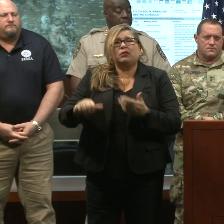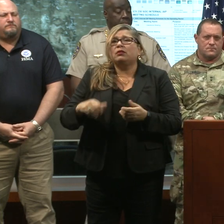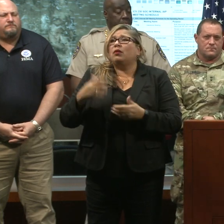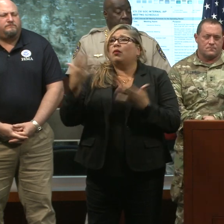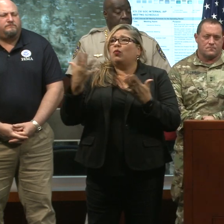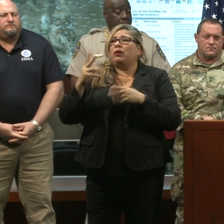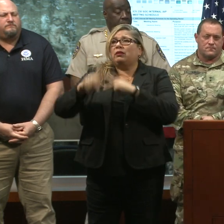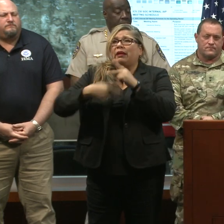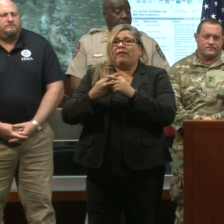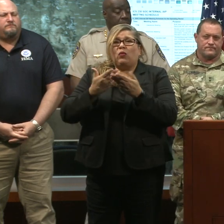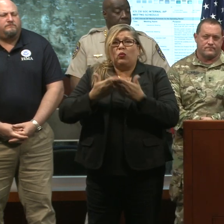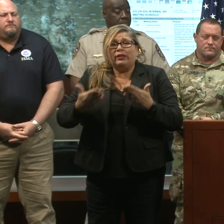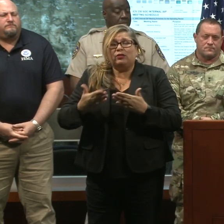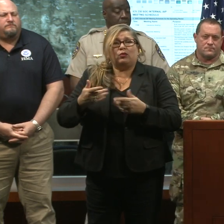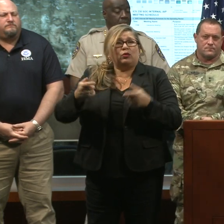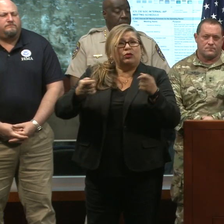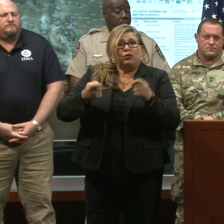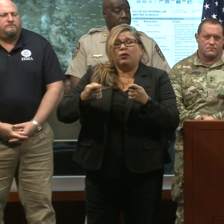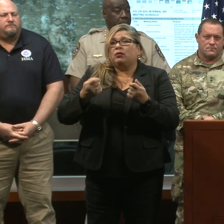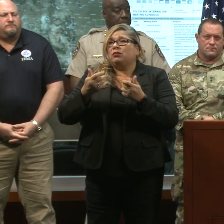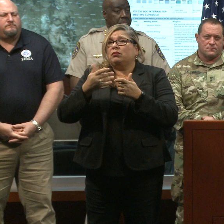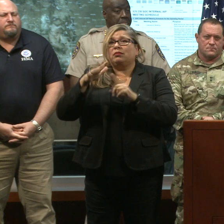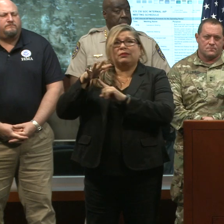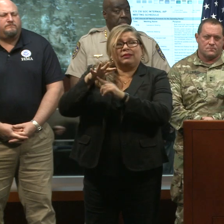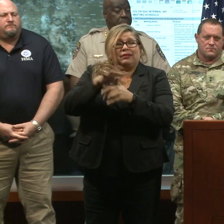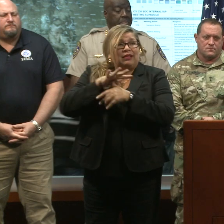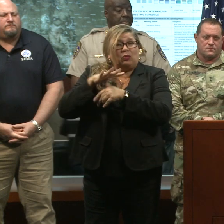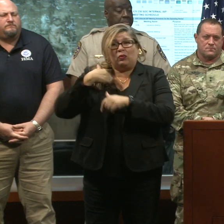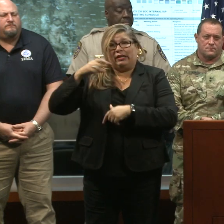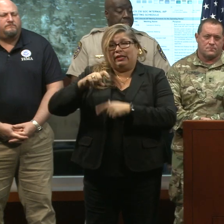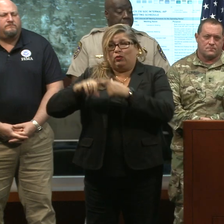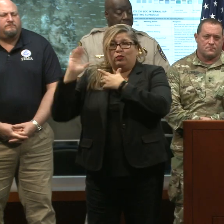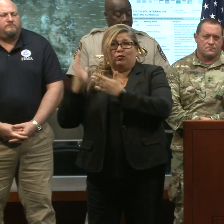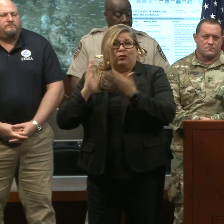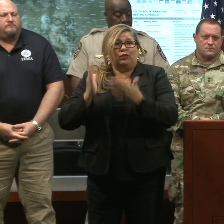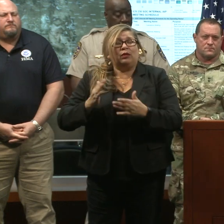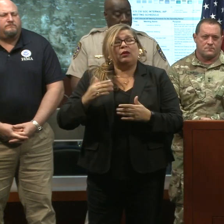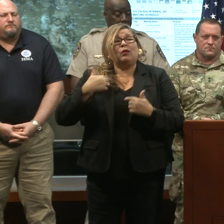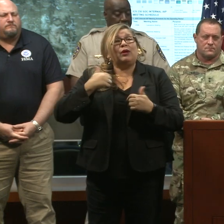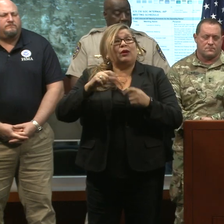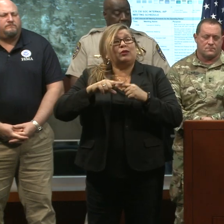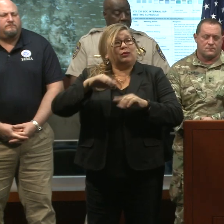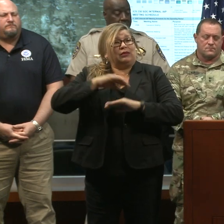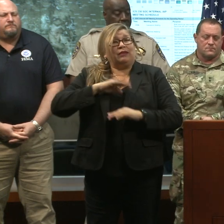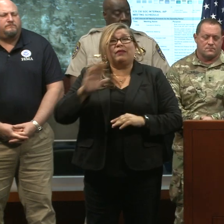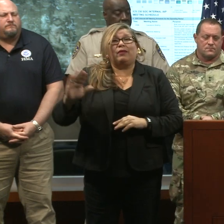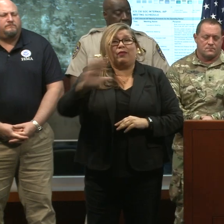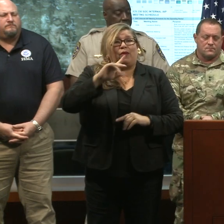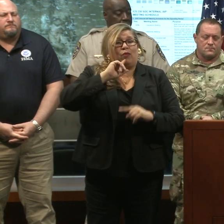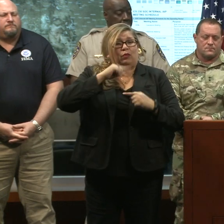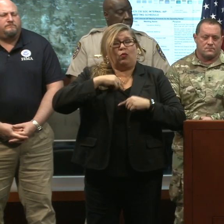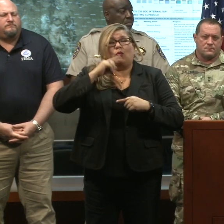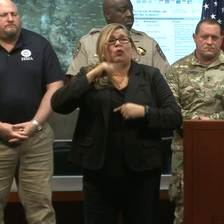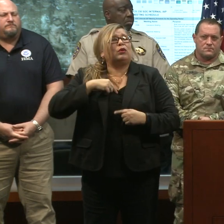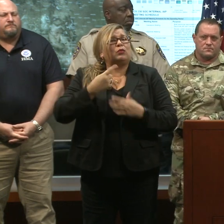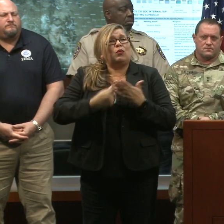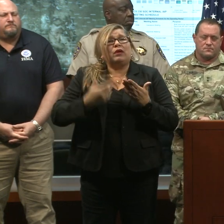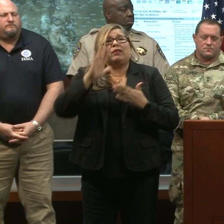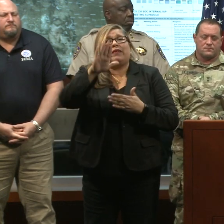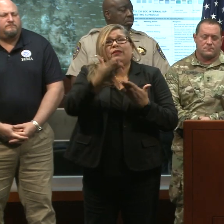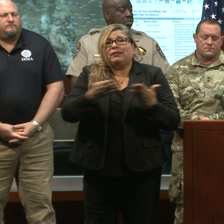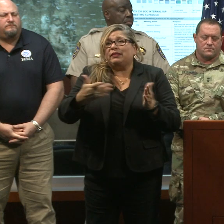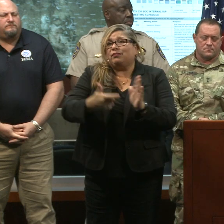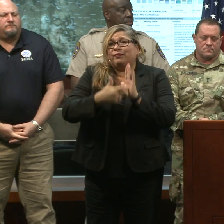are required, and being able to continue to fill open orders for all different kinds of assets